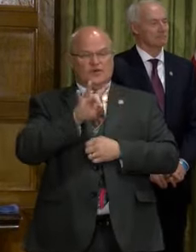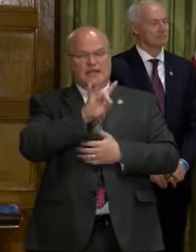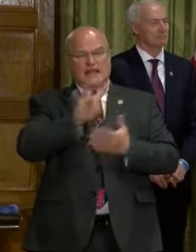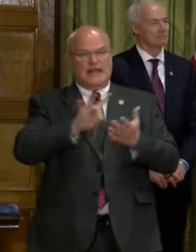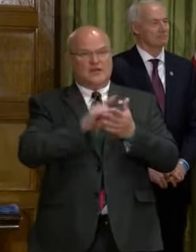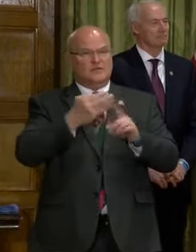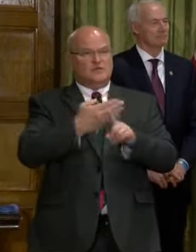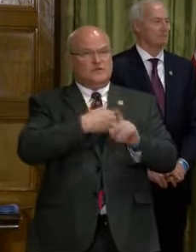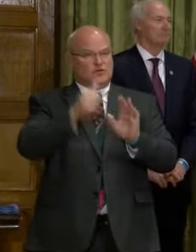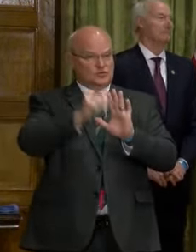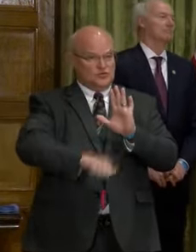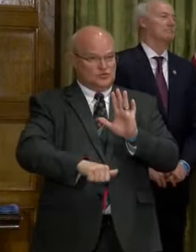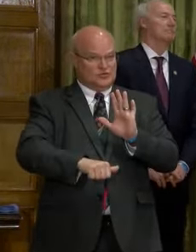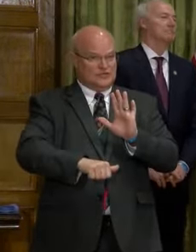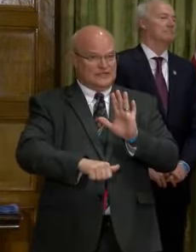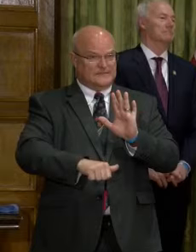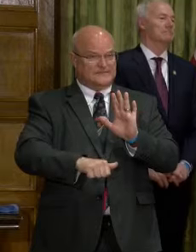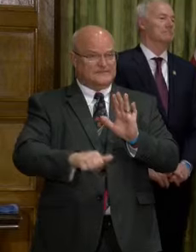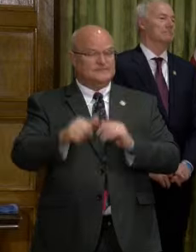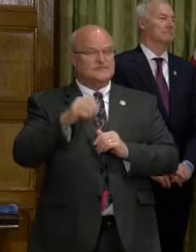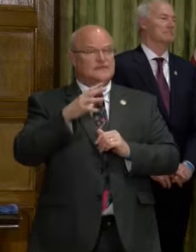of the procedure,